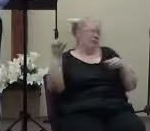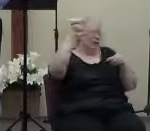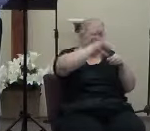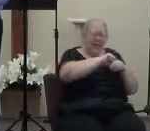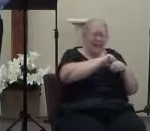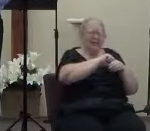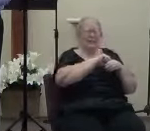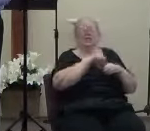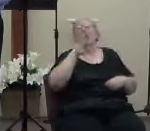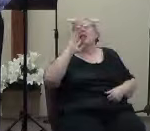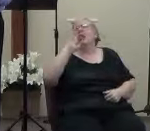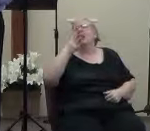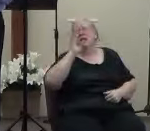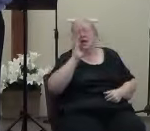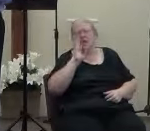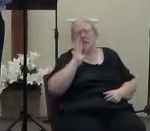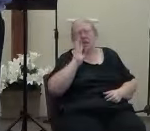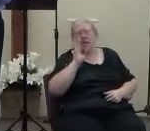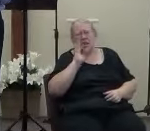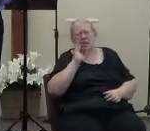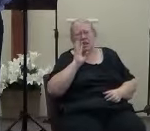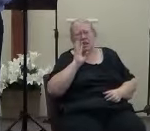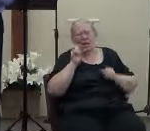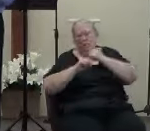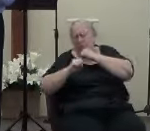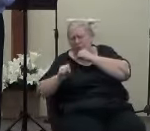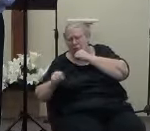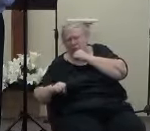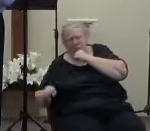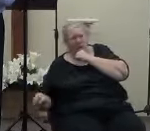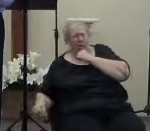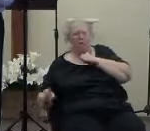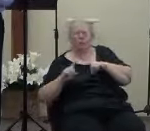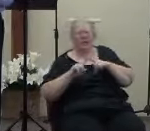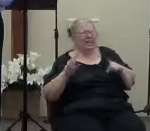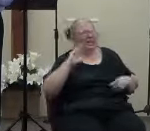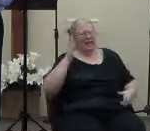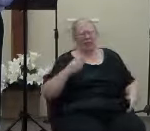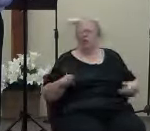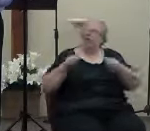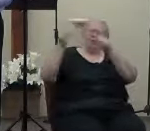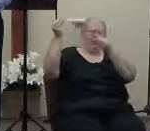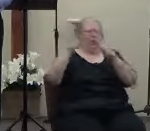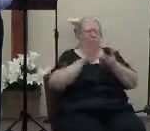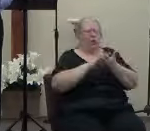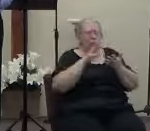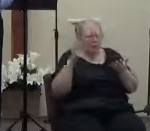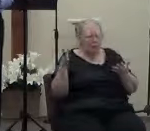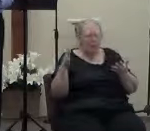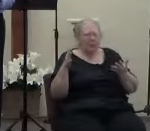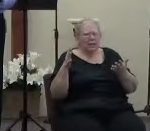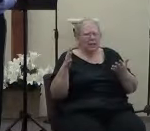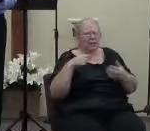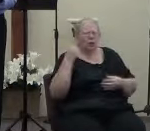and you go on and ramble and ramble and ramble, and you never praised him, you never gave him the glory or anything for anything? Is it